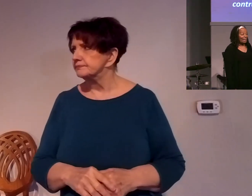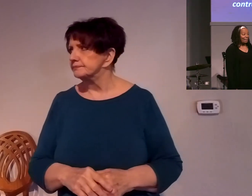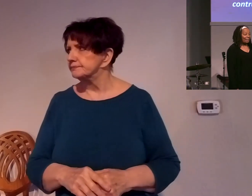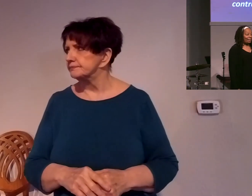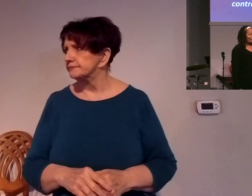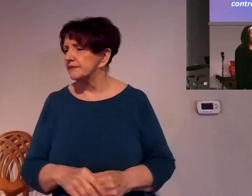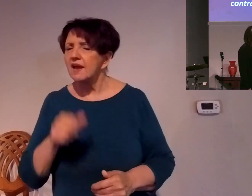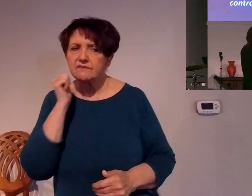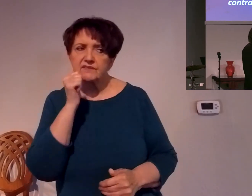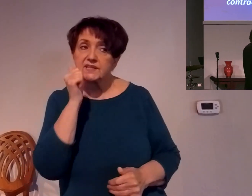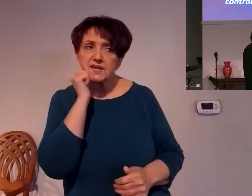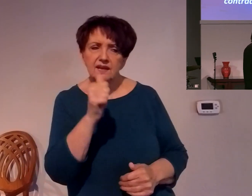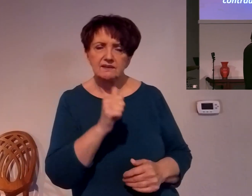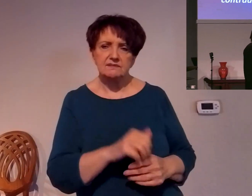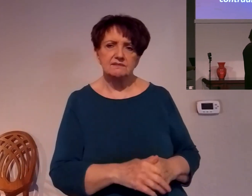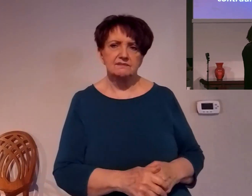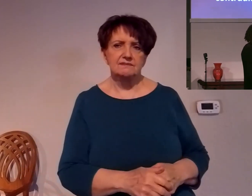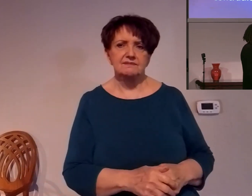Daily.